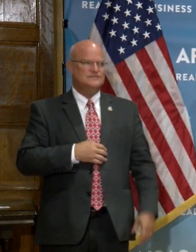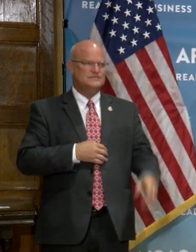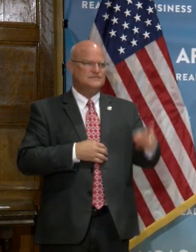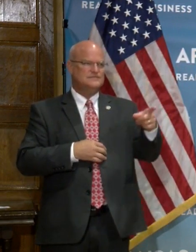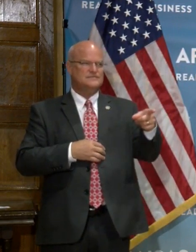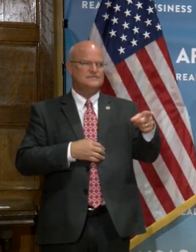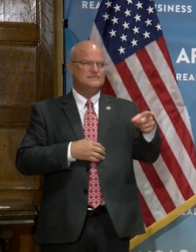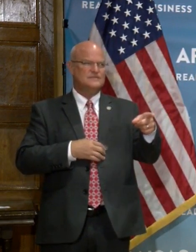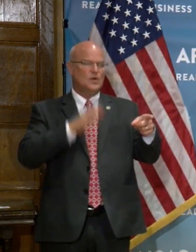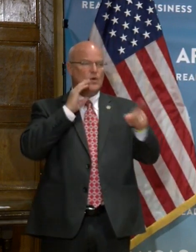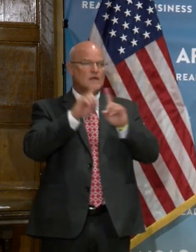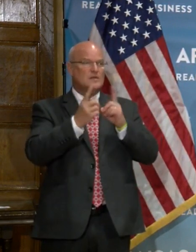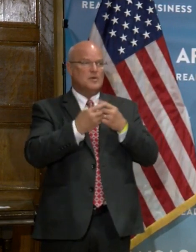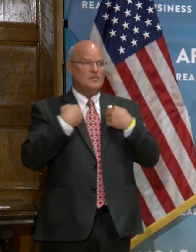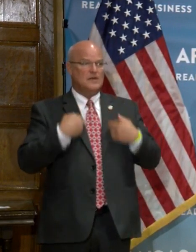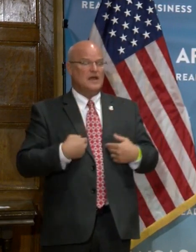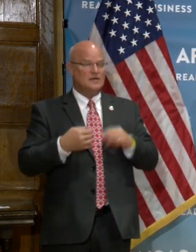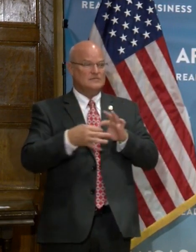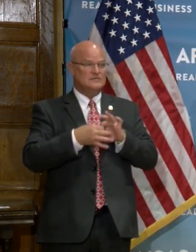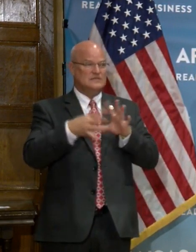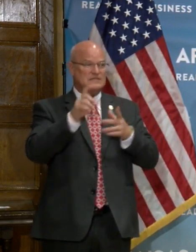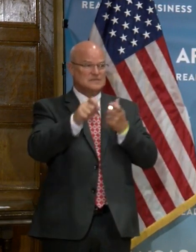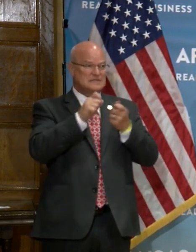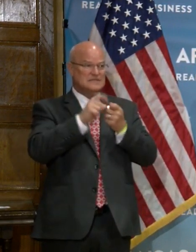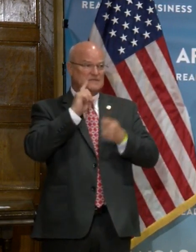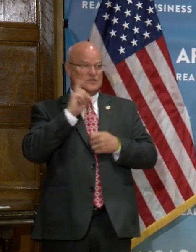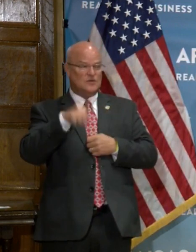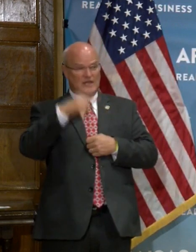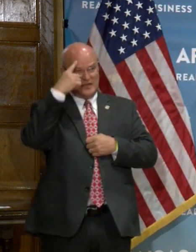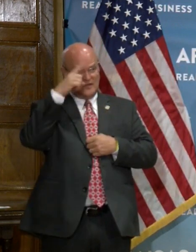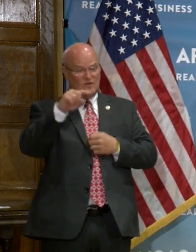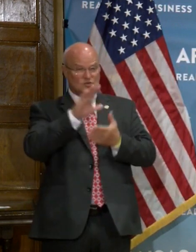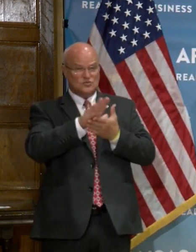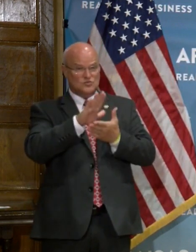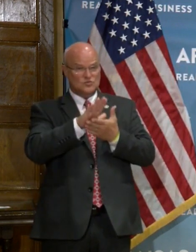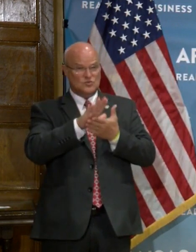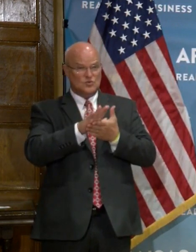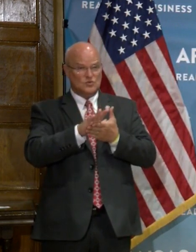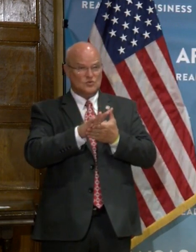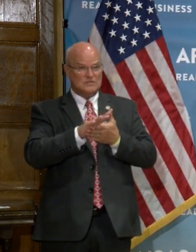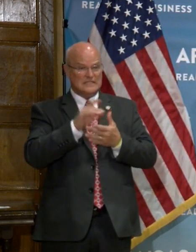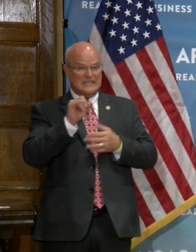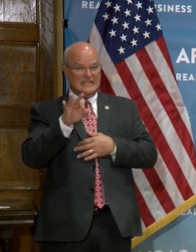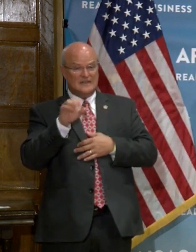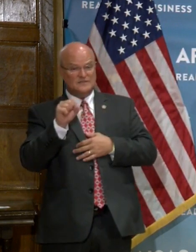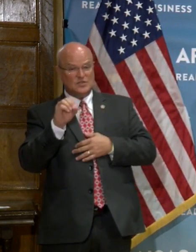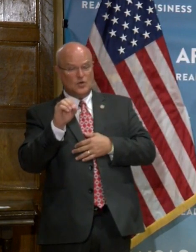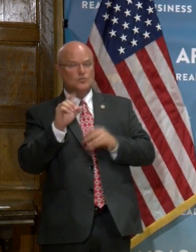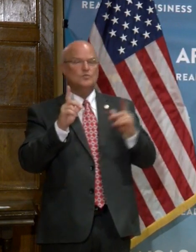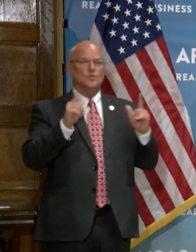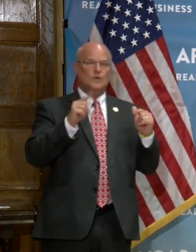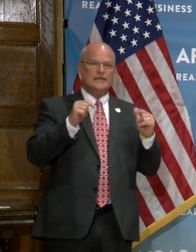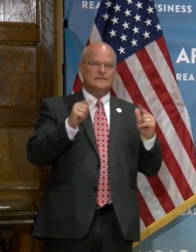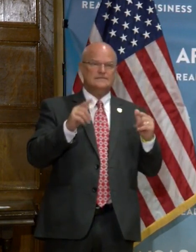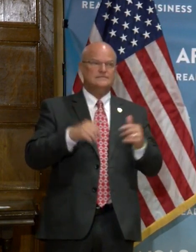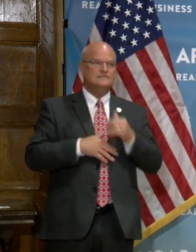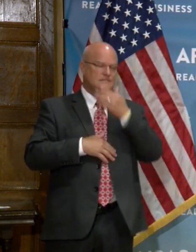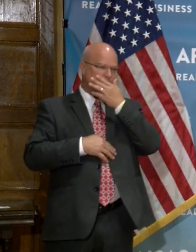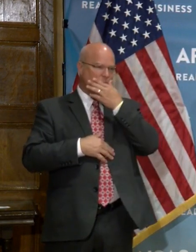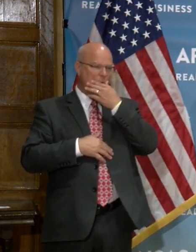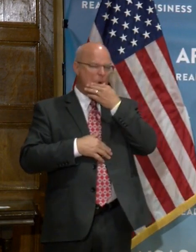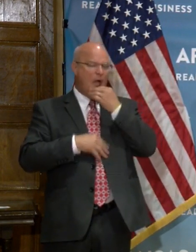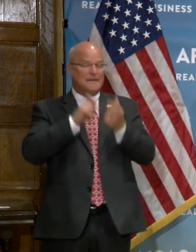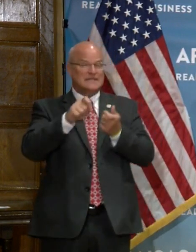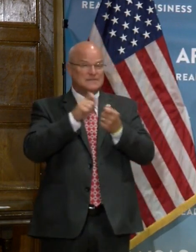Alex. Will the Department of Health be releasing a specific directive for schools? And if so, when can we expect that?